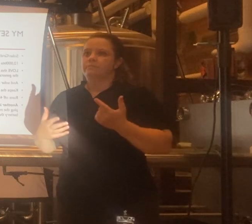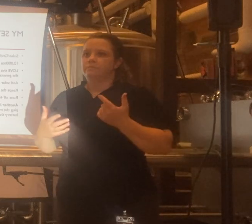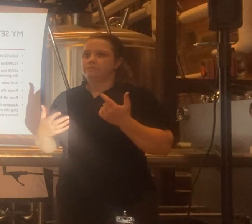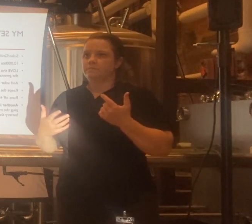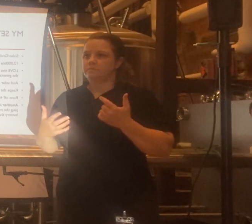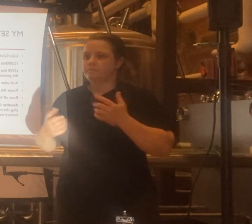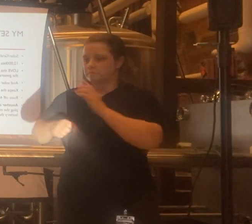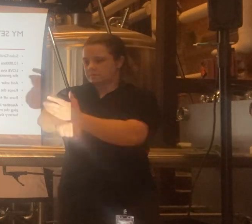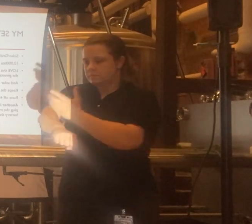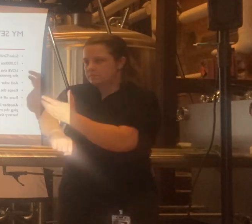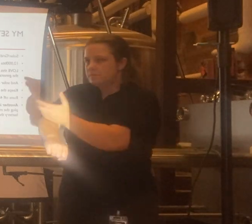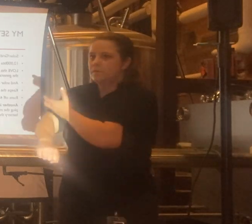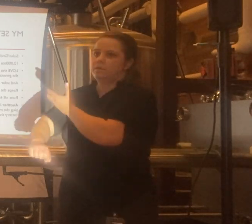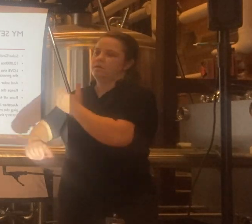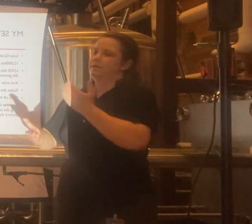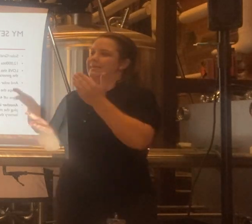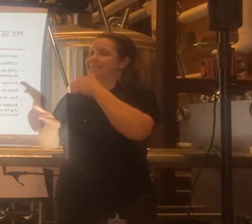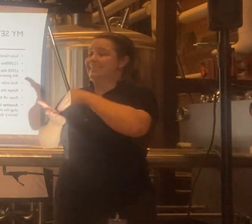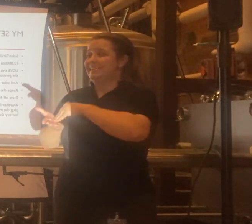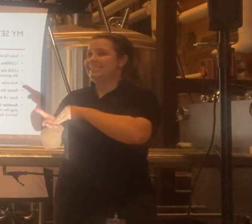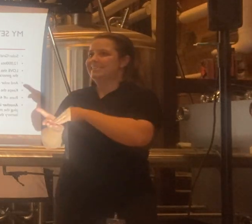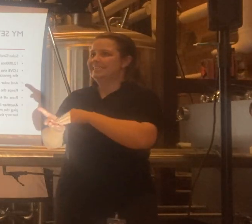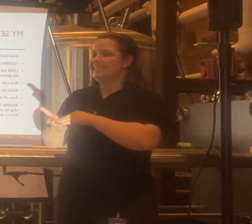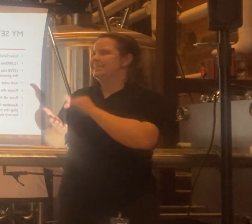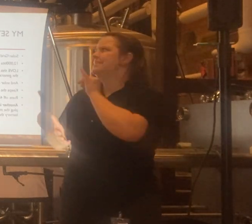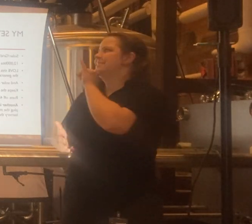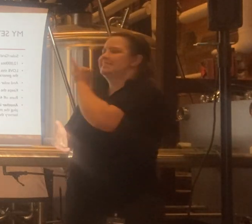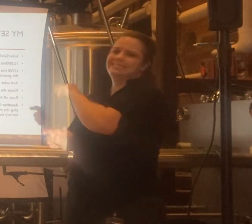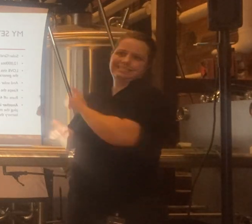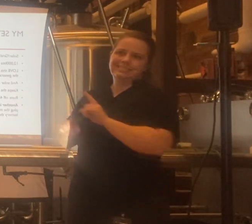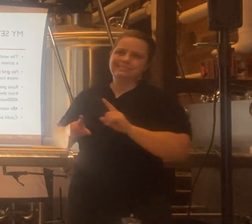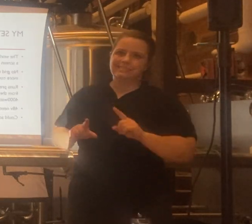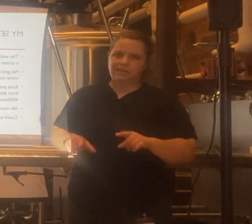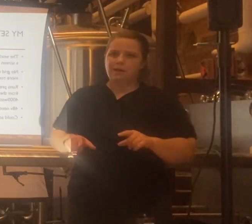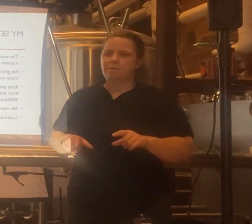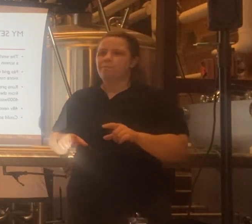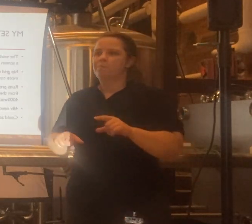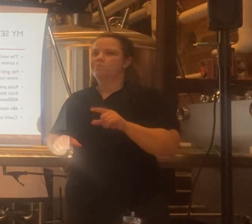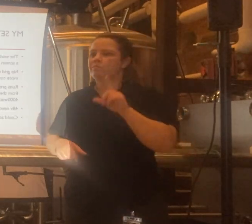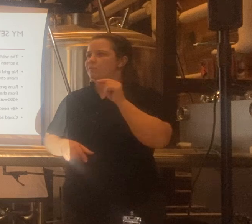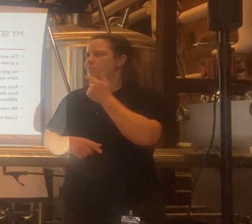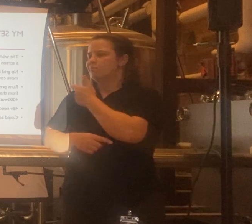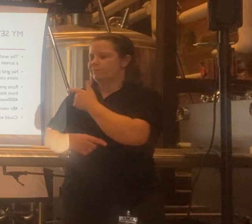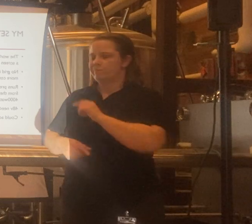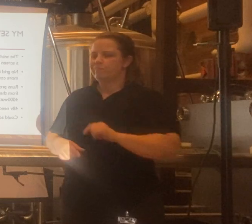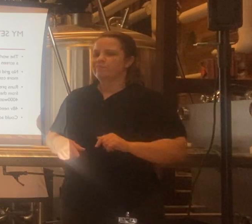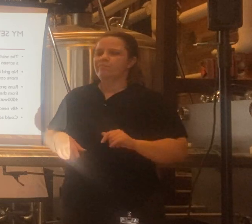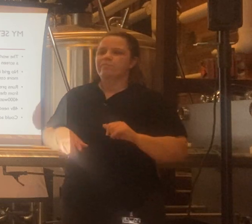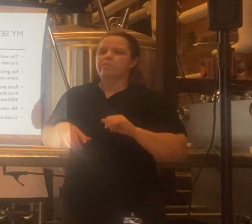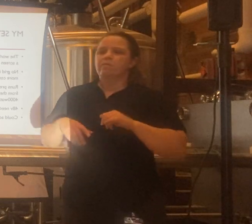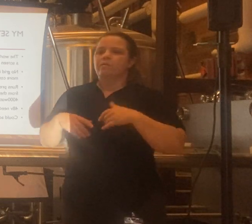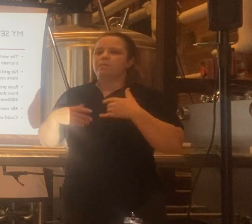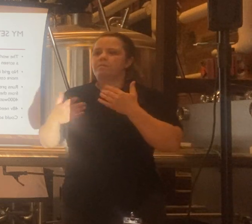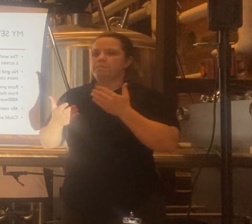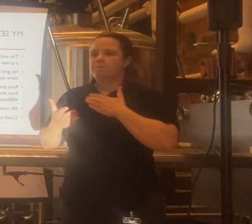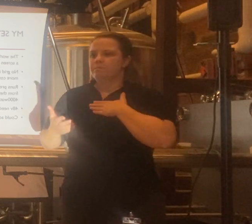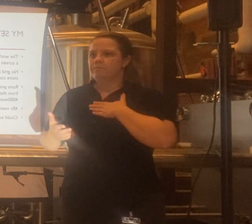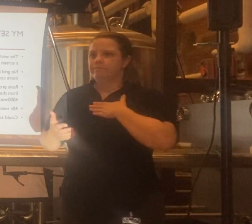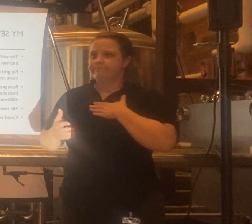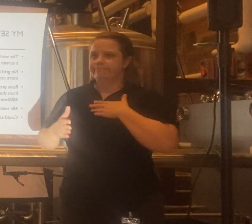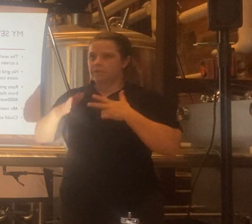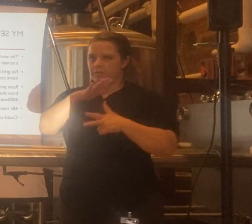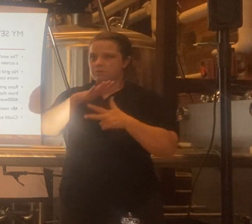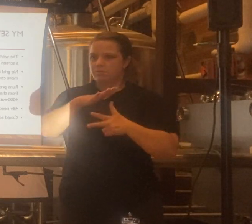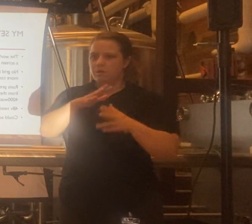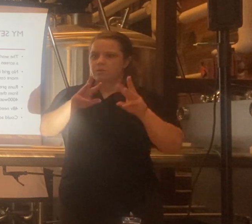again. So yeah, and then I added the extension cord so that I can run that at night. Here's the setup in the garage,